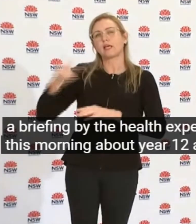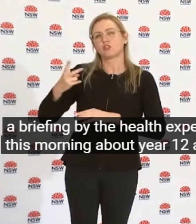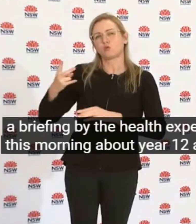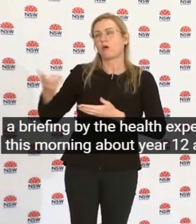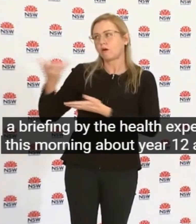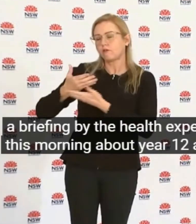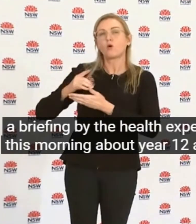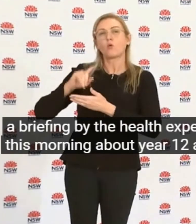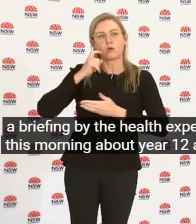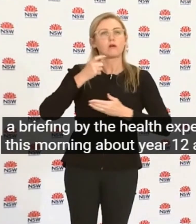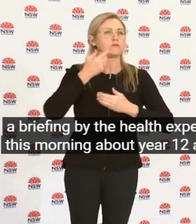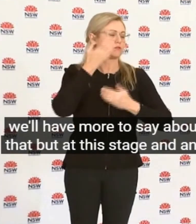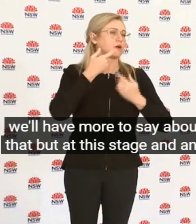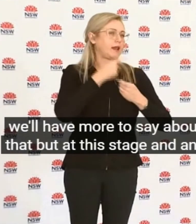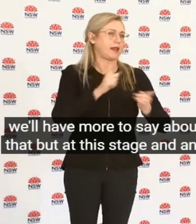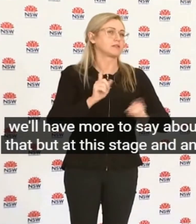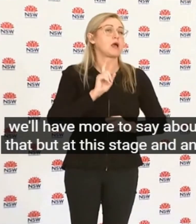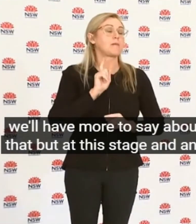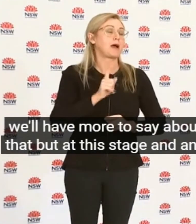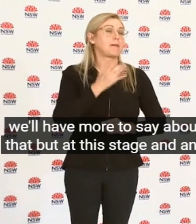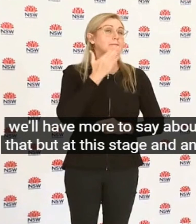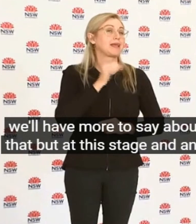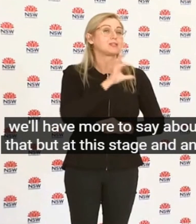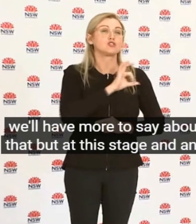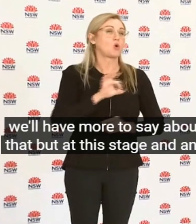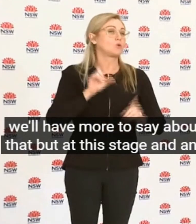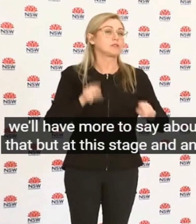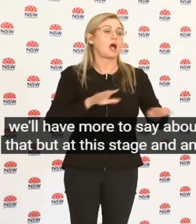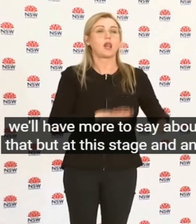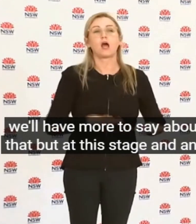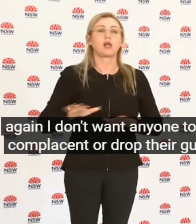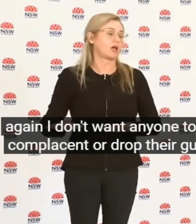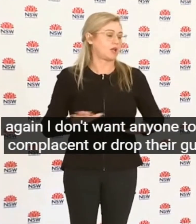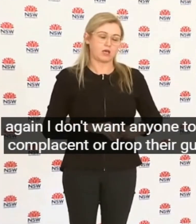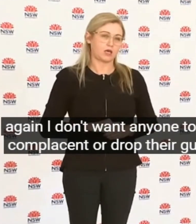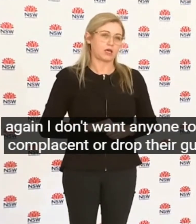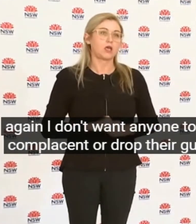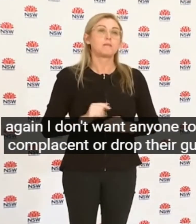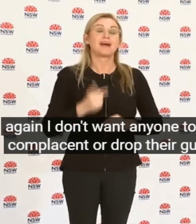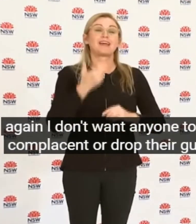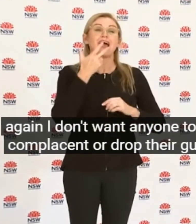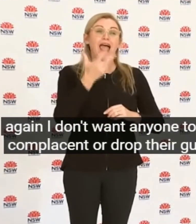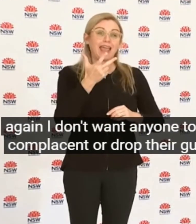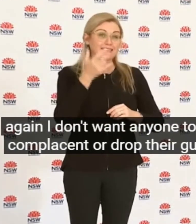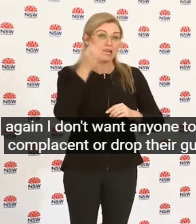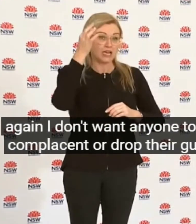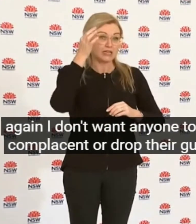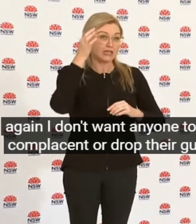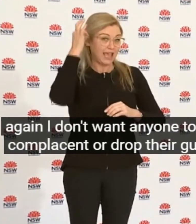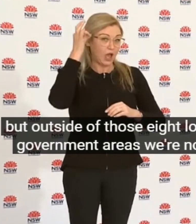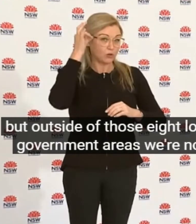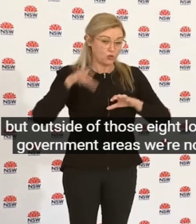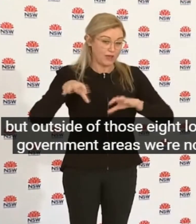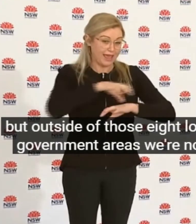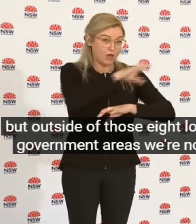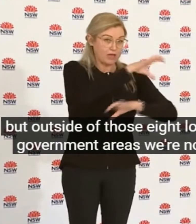and again, I don't want anyone to get complacent or drop their guard, but outside of those 8 local government areas, we're not seeing a huge spread